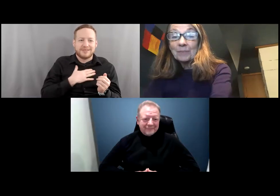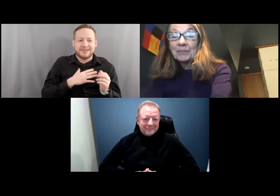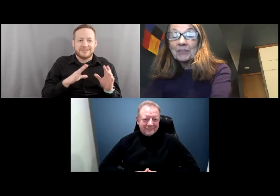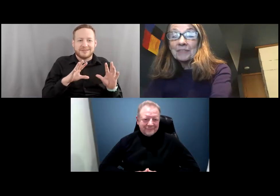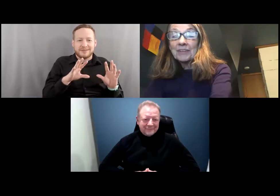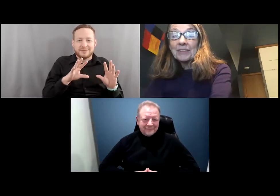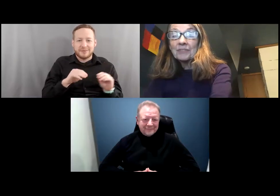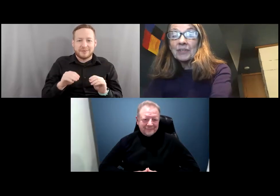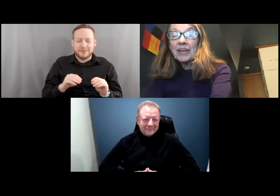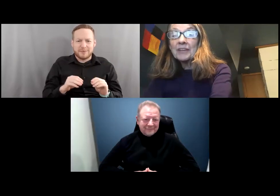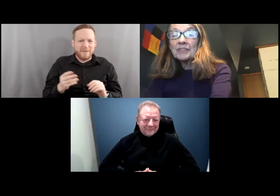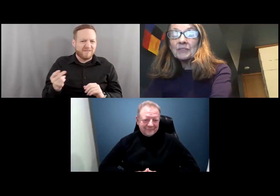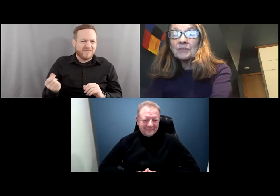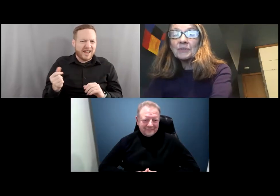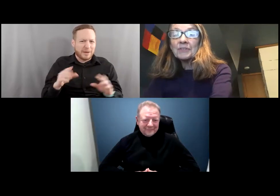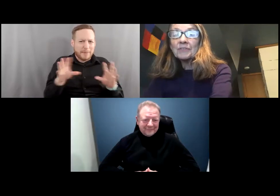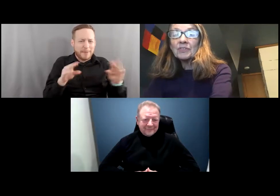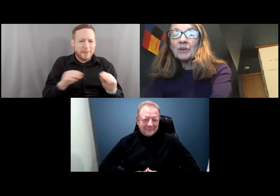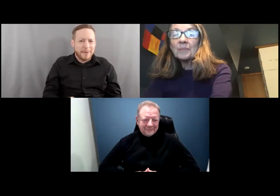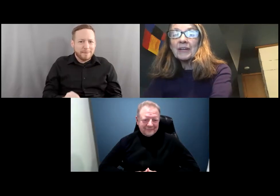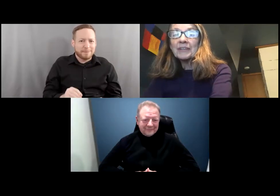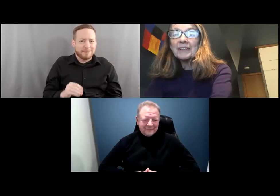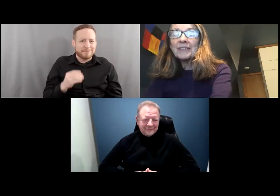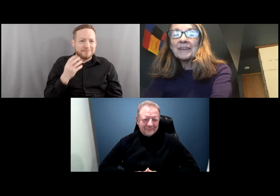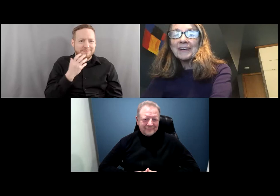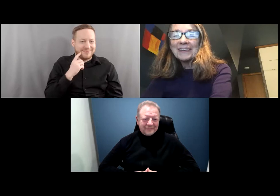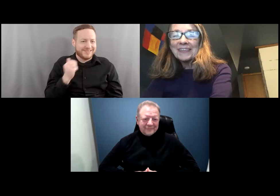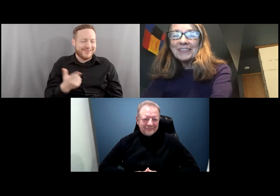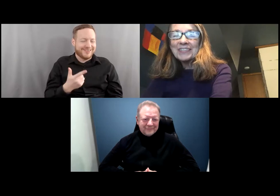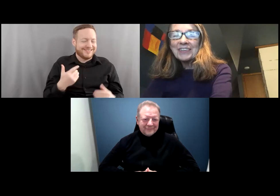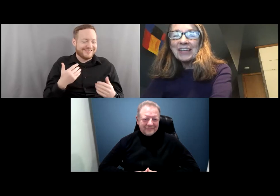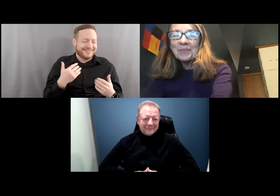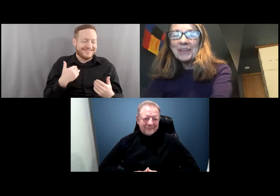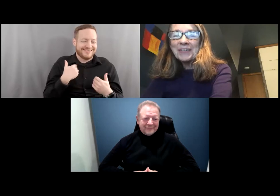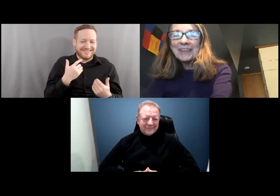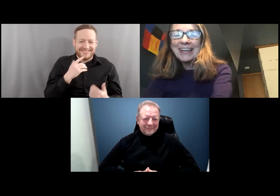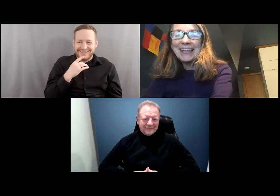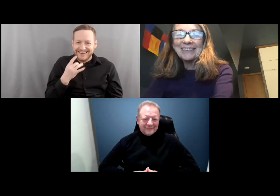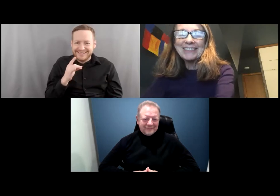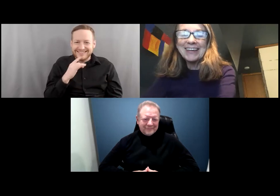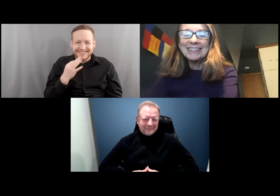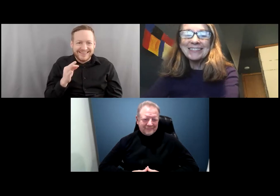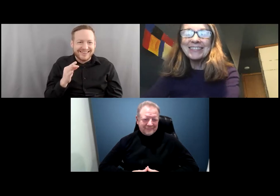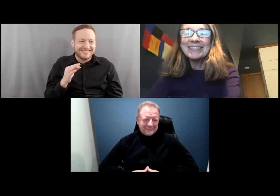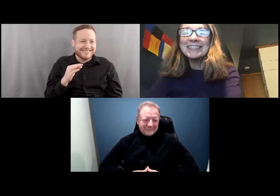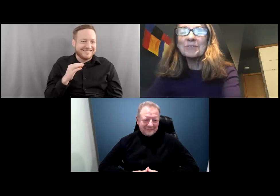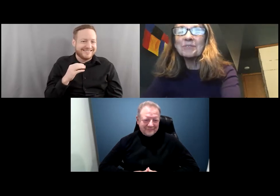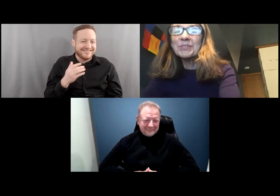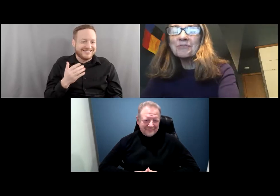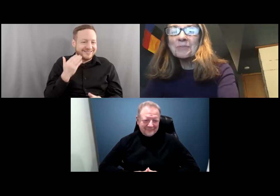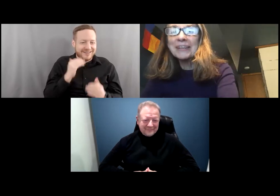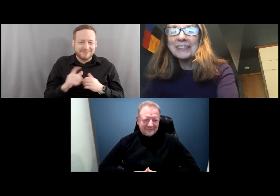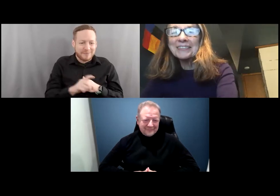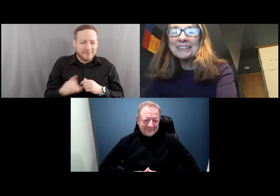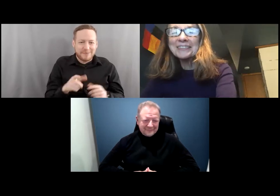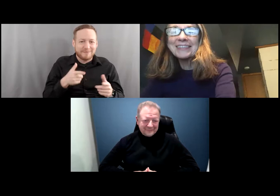I believe if you're an ASL student, if you don't mind closing your camera, it was nice to see some of you